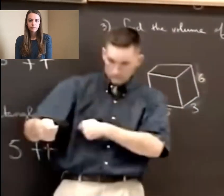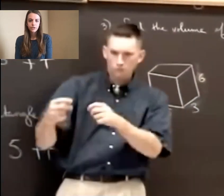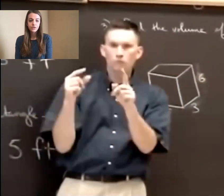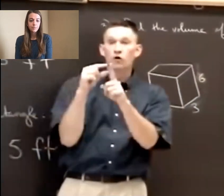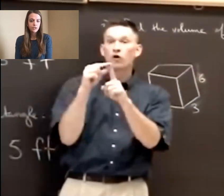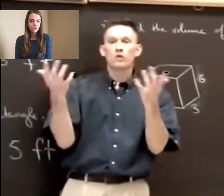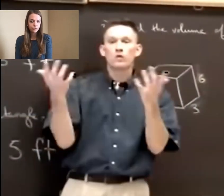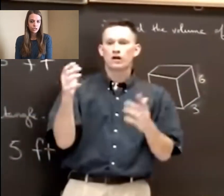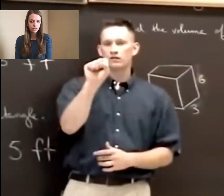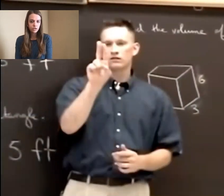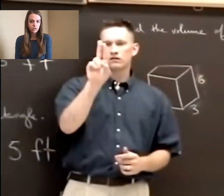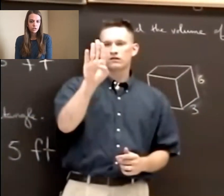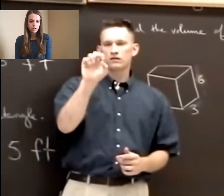So substitution,